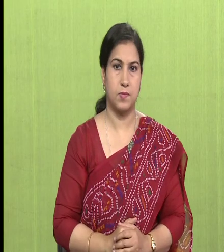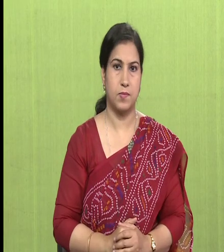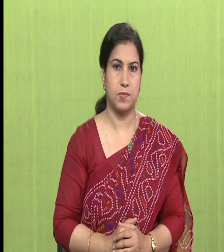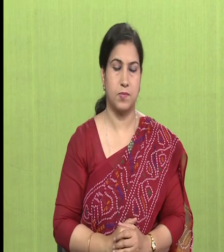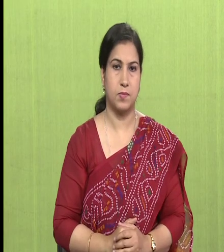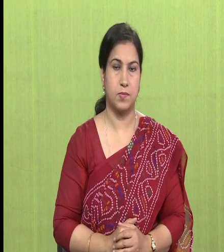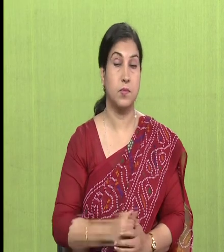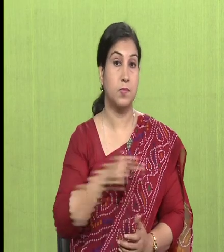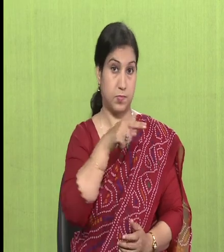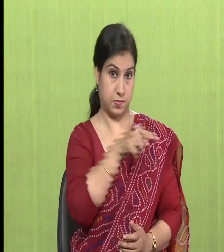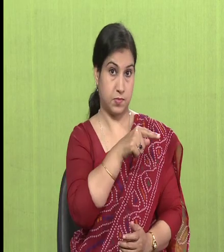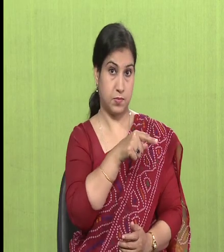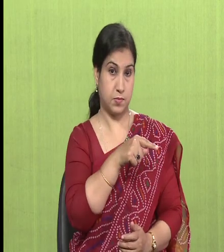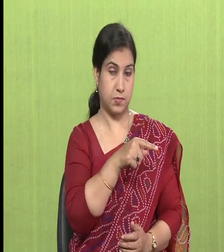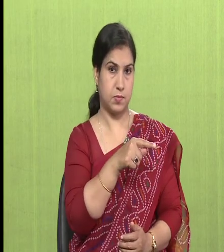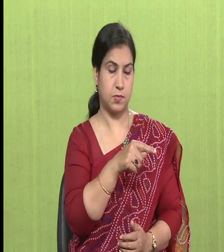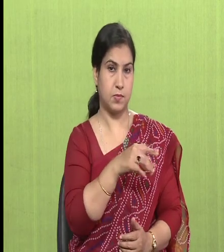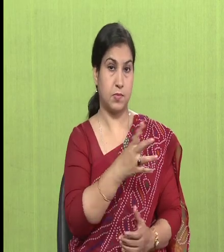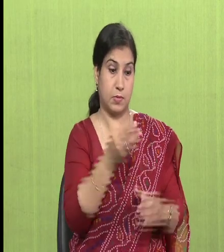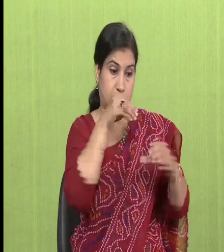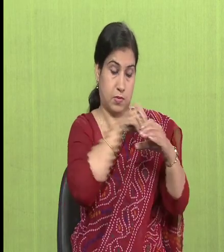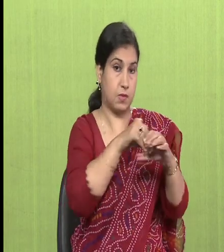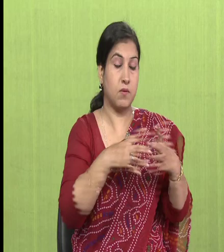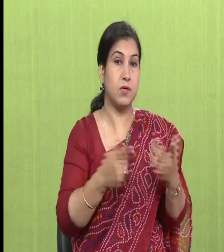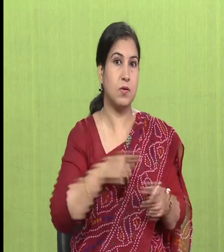This includes race,